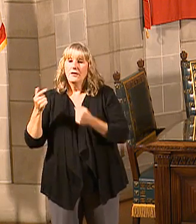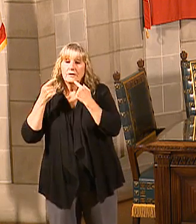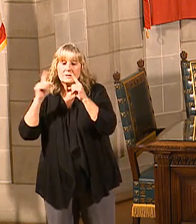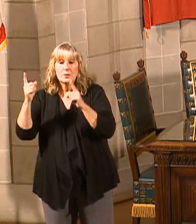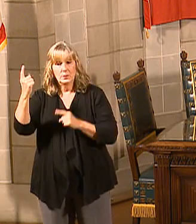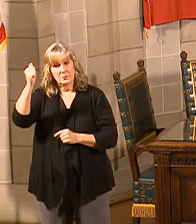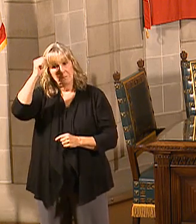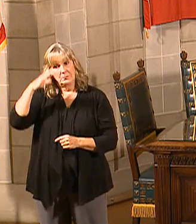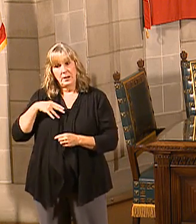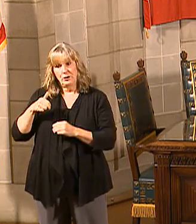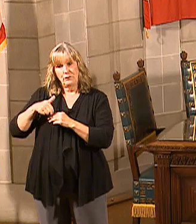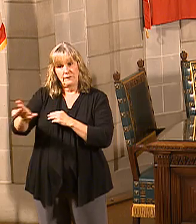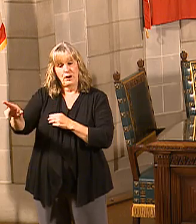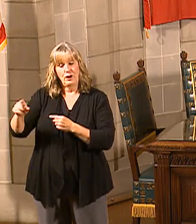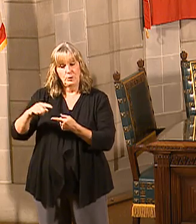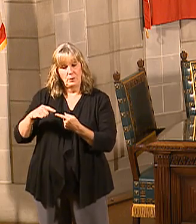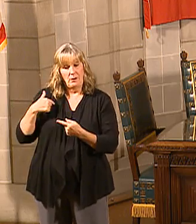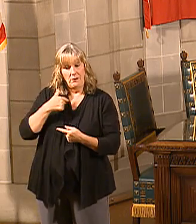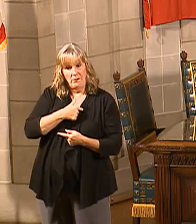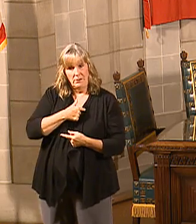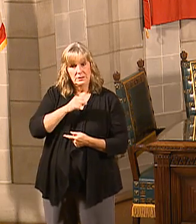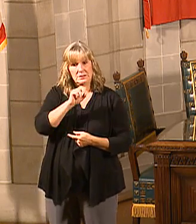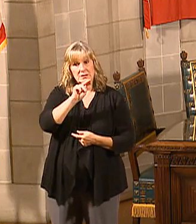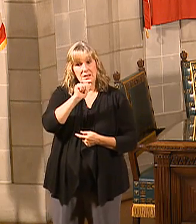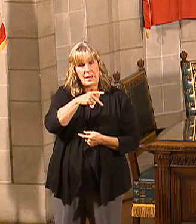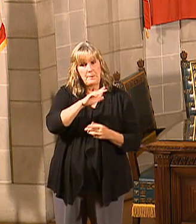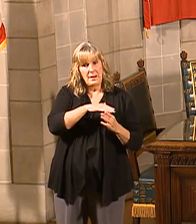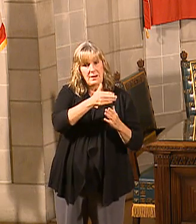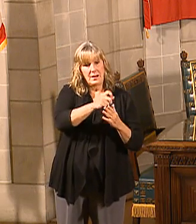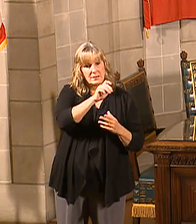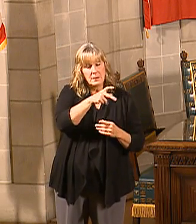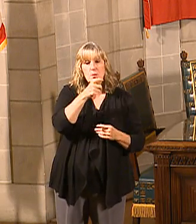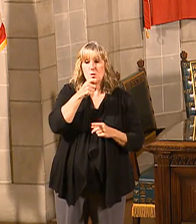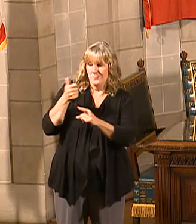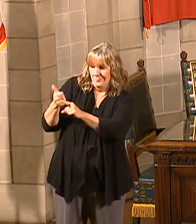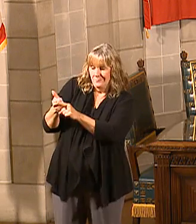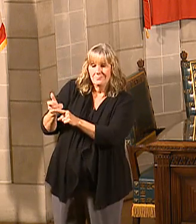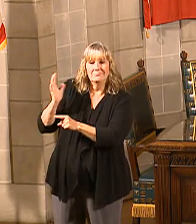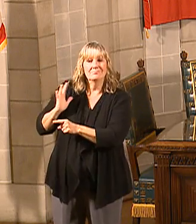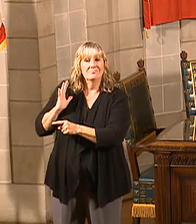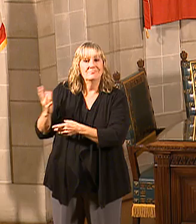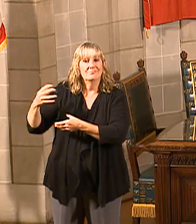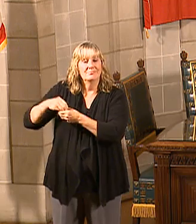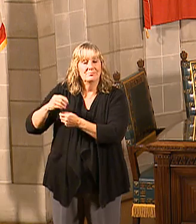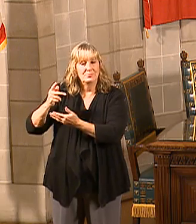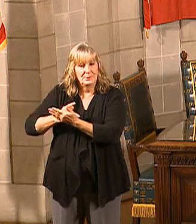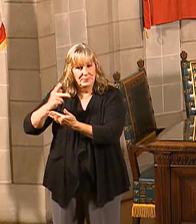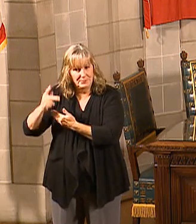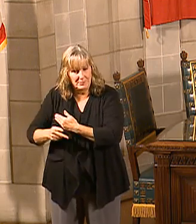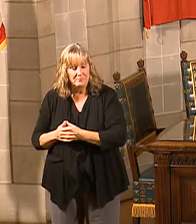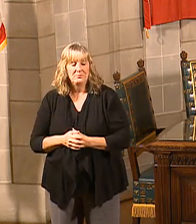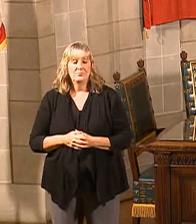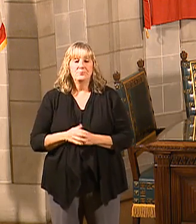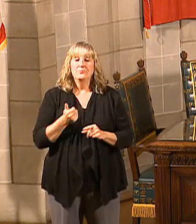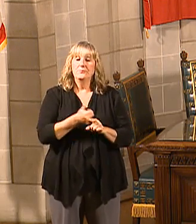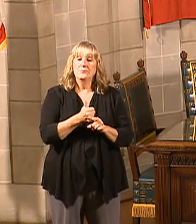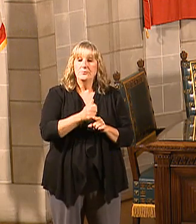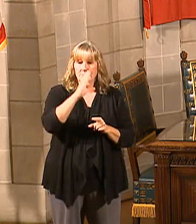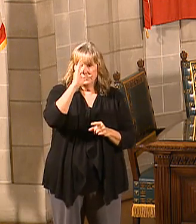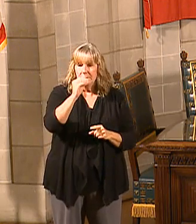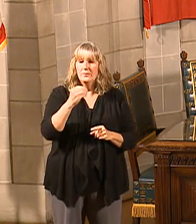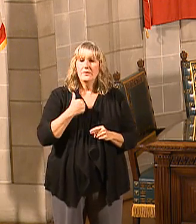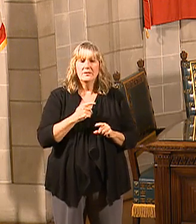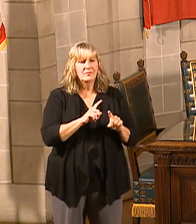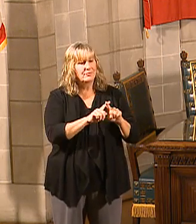gentleman was referred to us to SNAP Next Step by someone who had formerly participated in the program. He faced